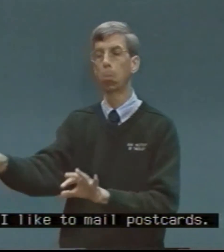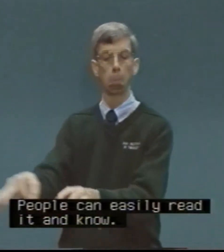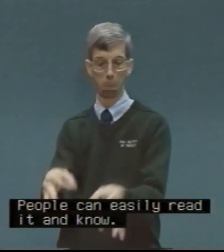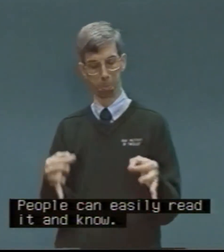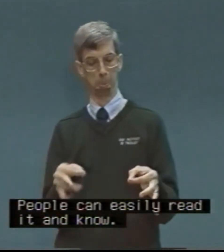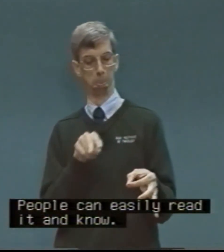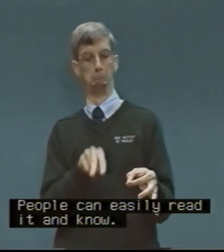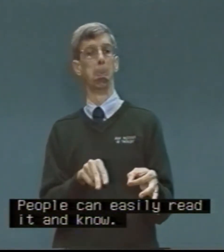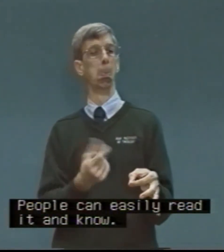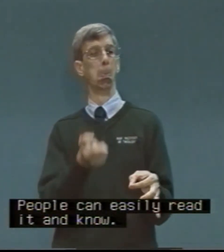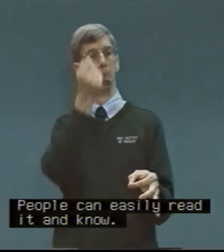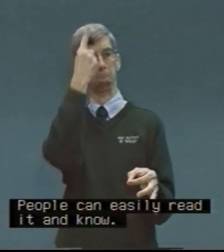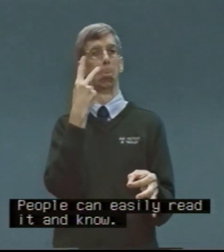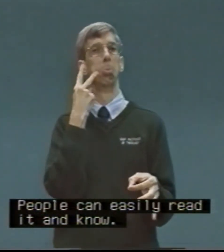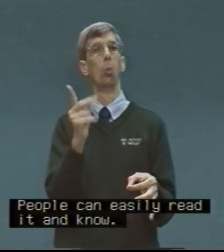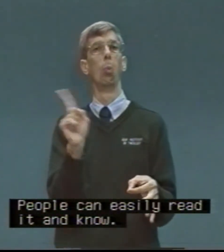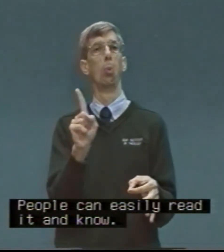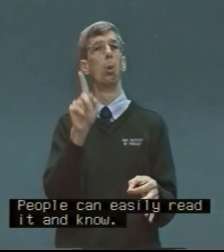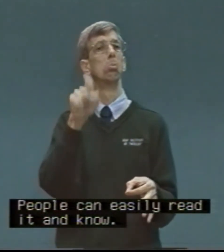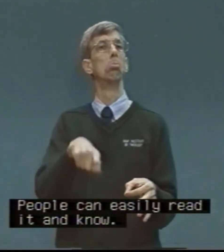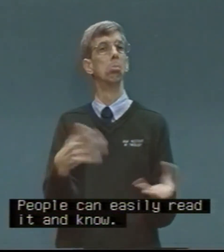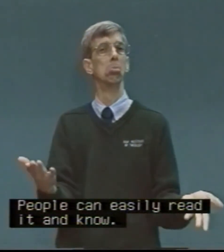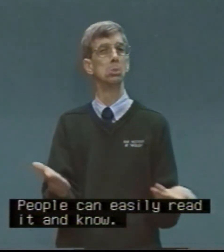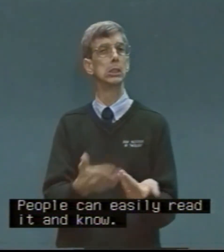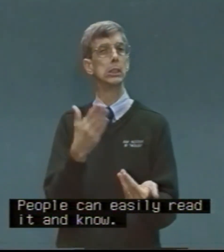postcards. People can easily read it and know.